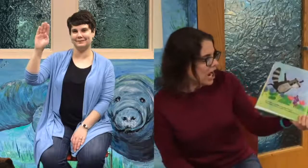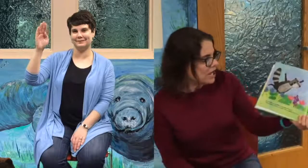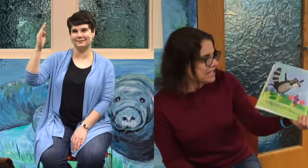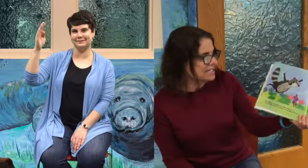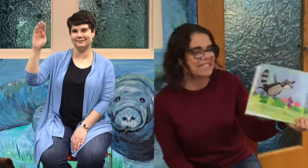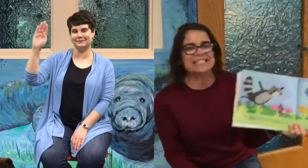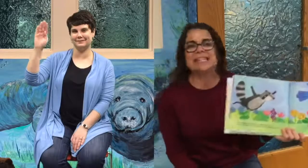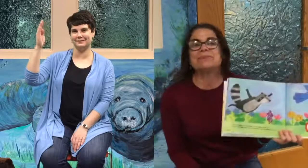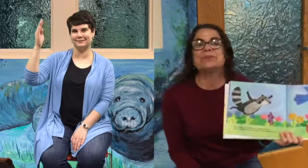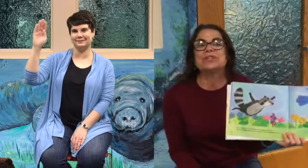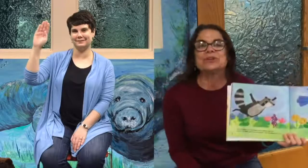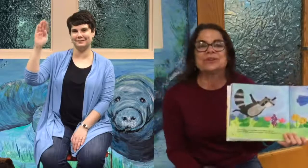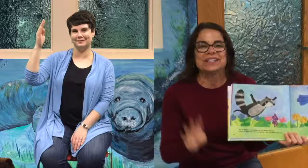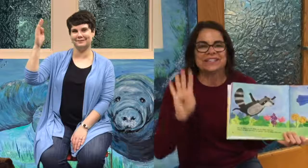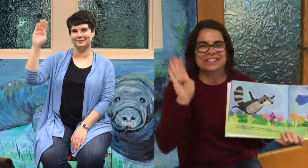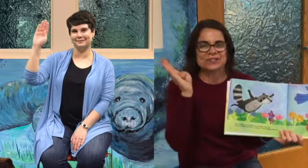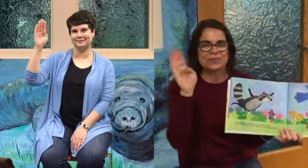garden. See the blue, little one.